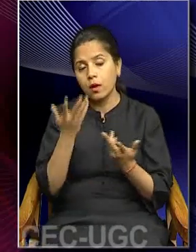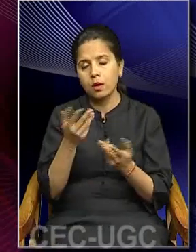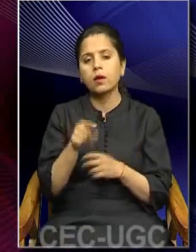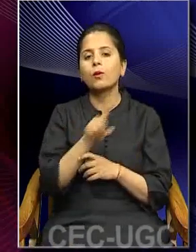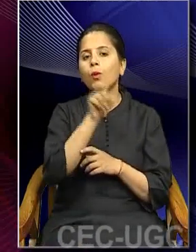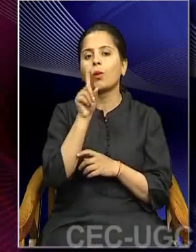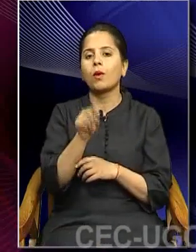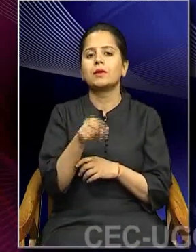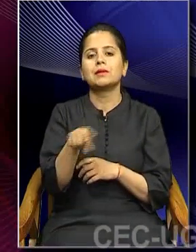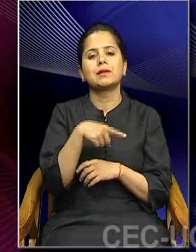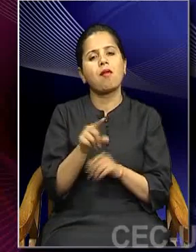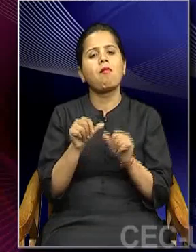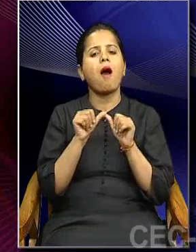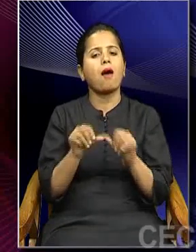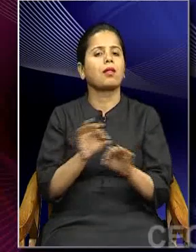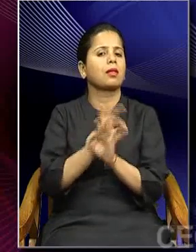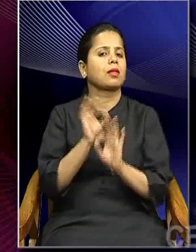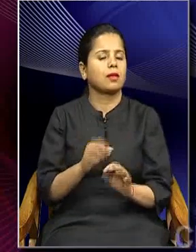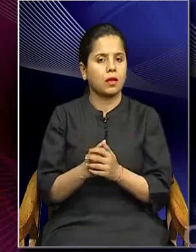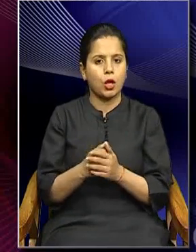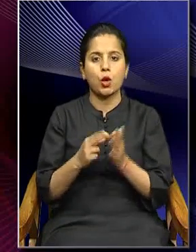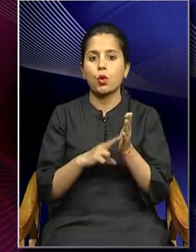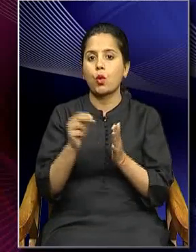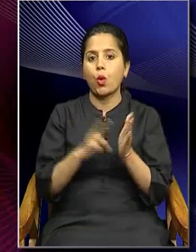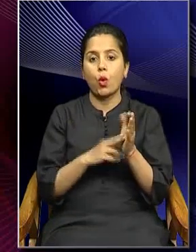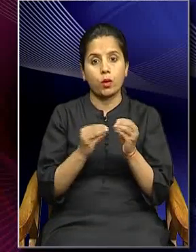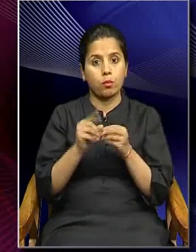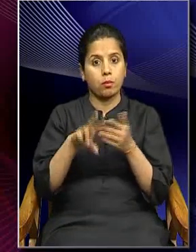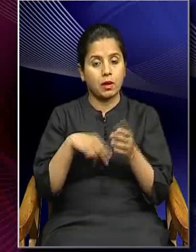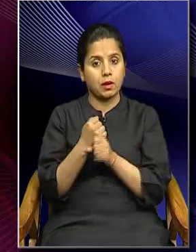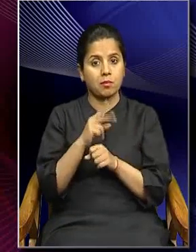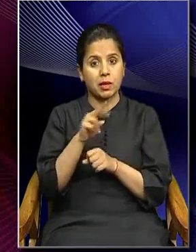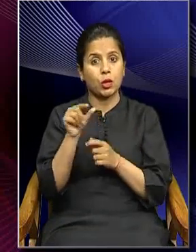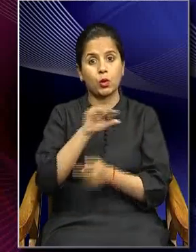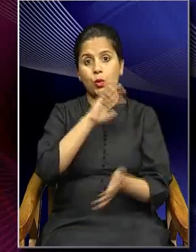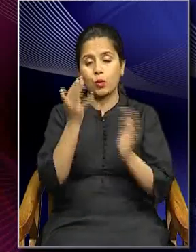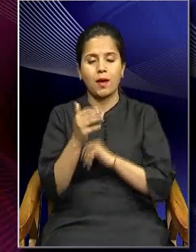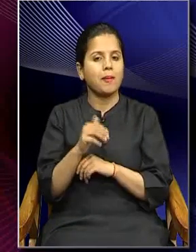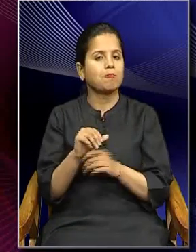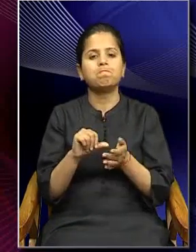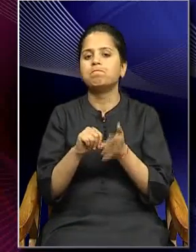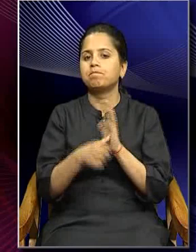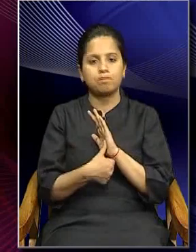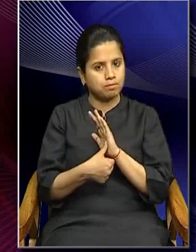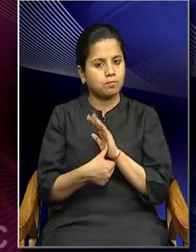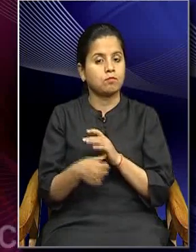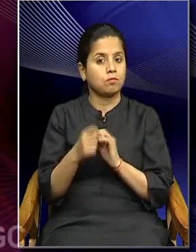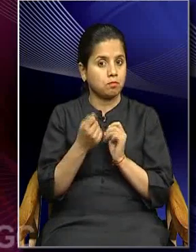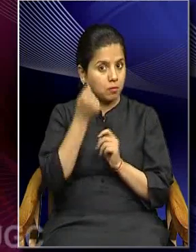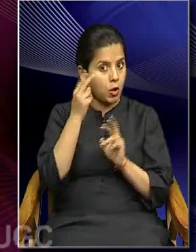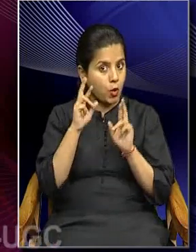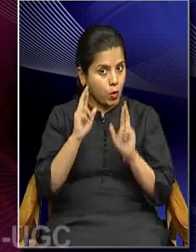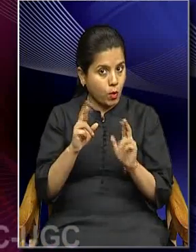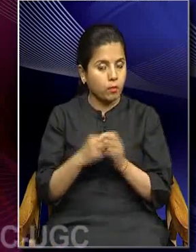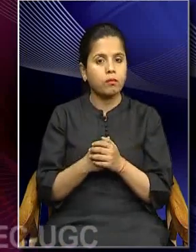question itself gives the answer. Non-being cannot have a universal. Okay?